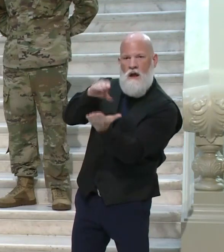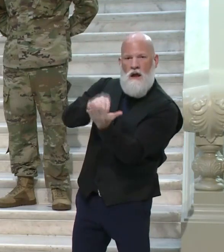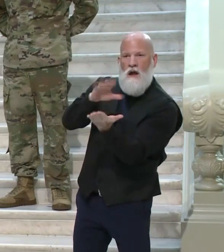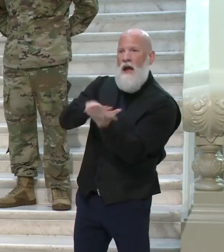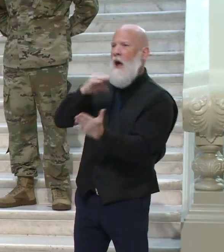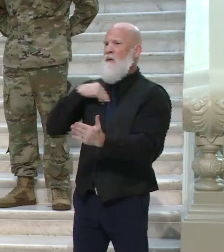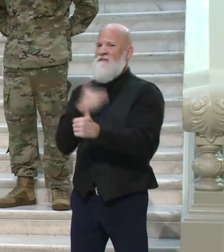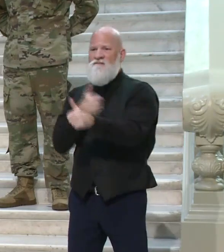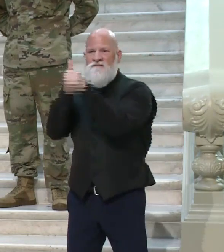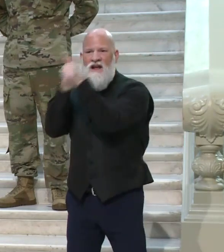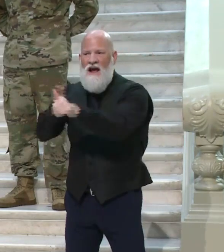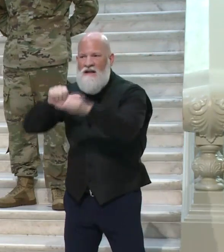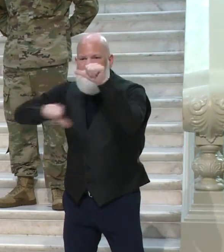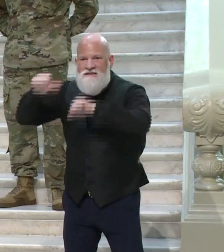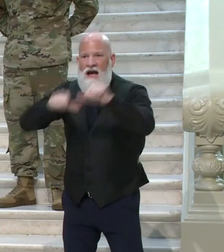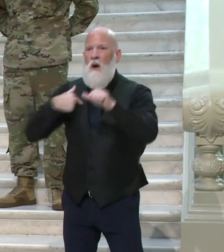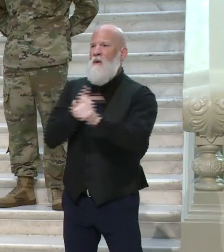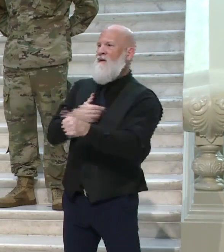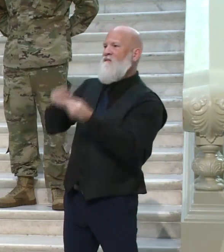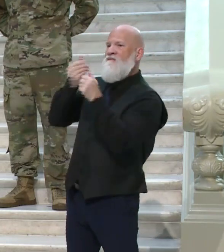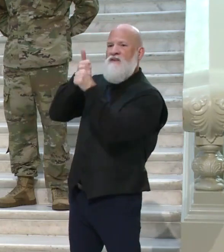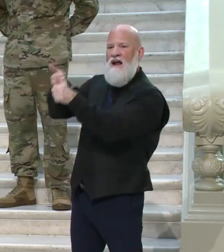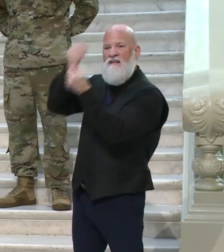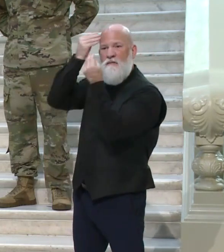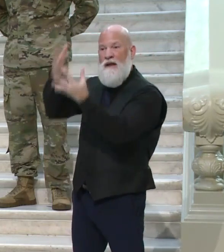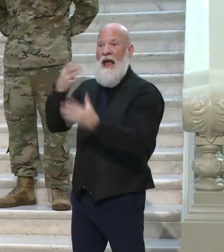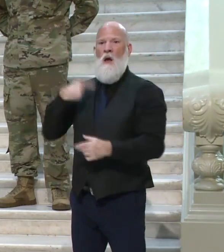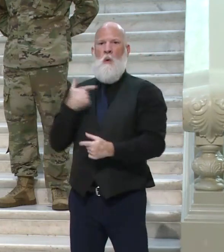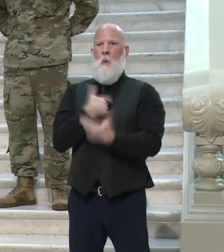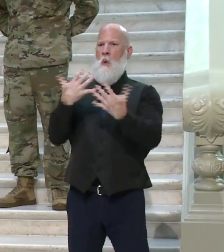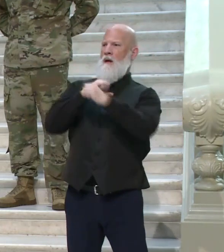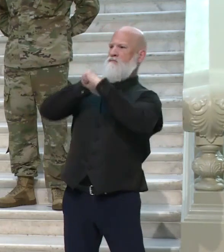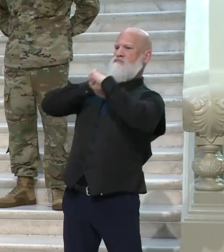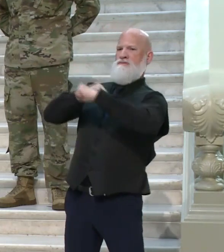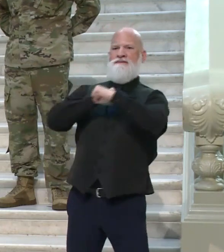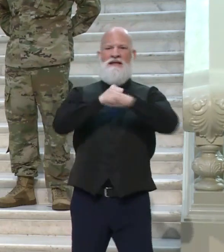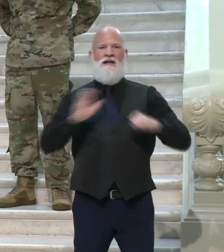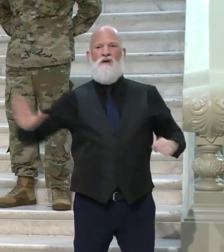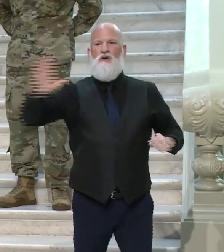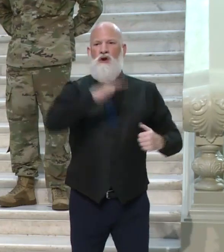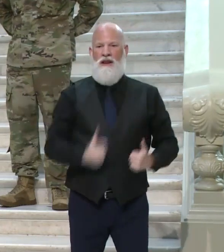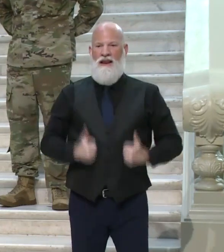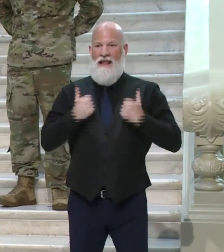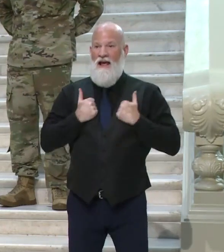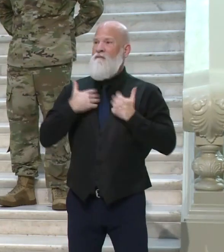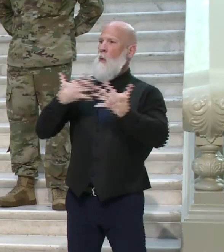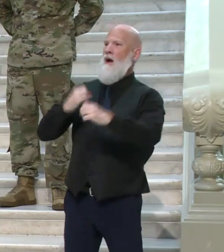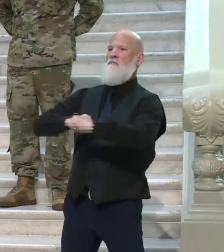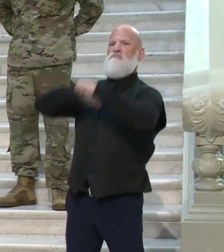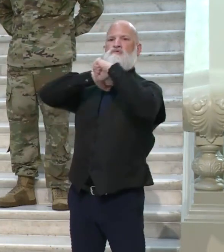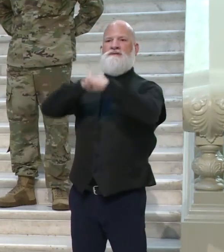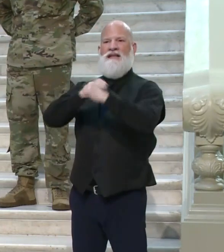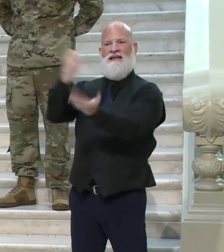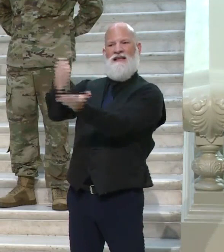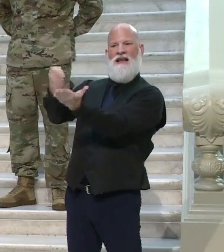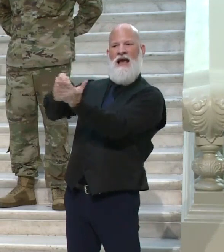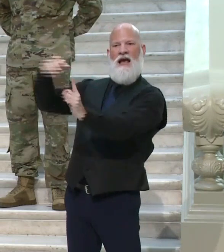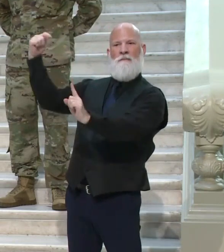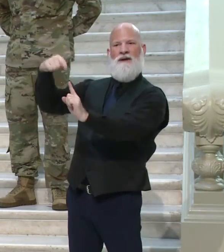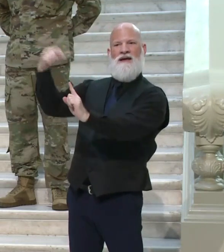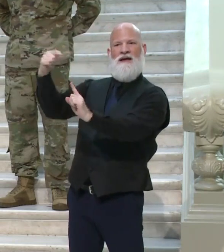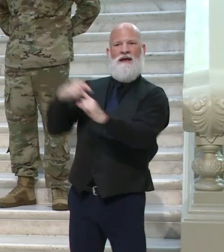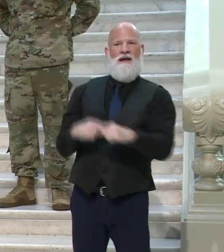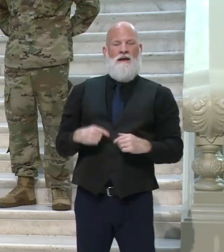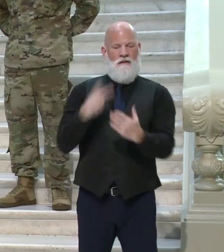all Georgians. To slow the spread of COVID-19 and prepare for hospital surge capacity, we ask Georgians